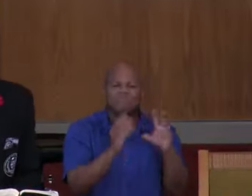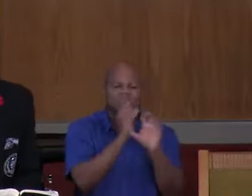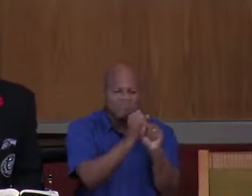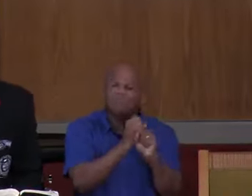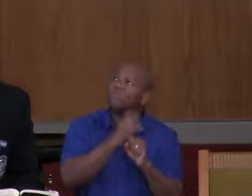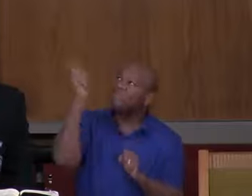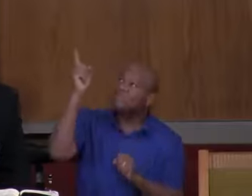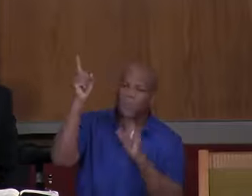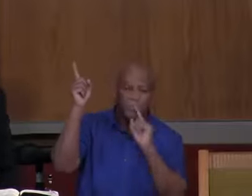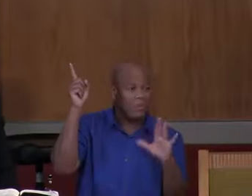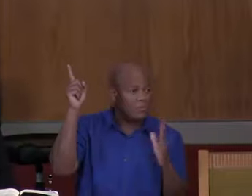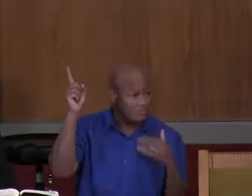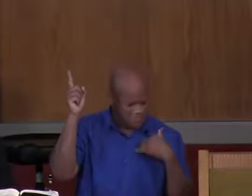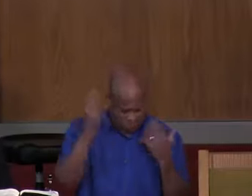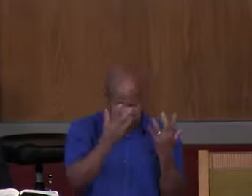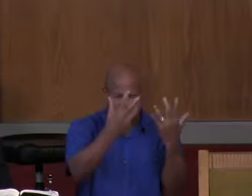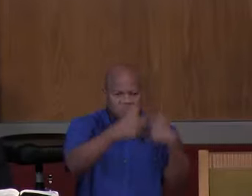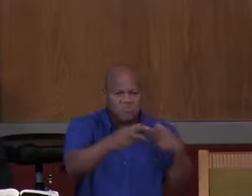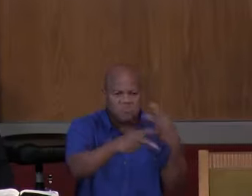Is that different than